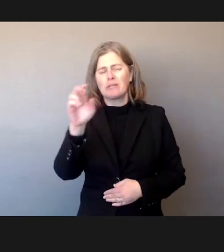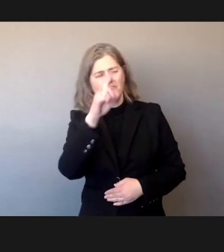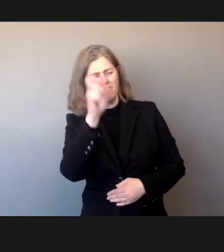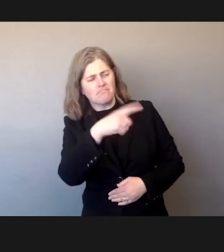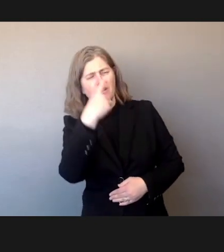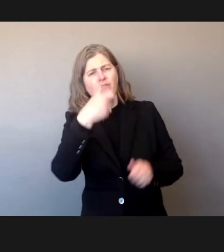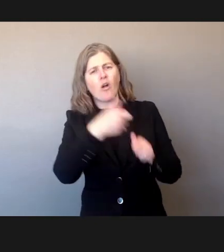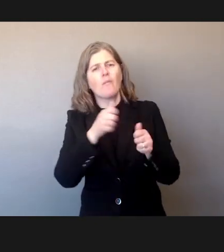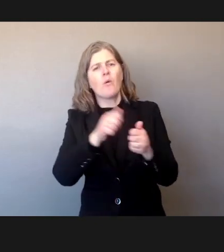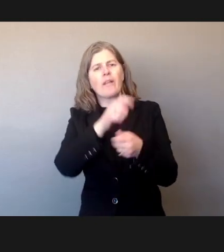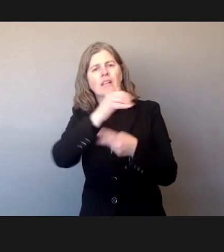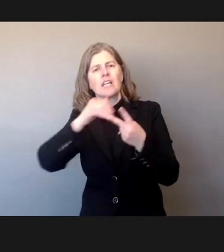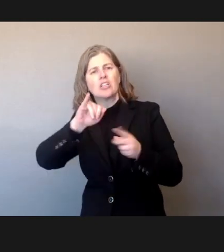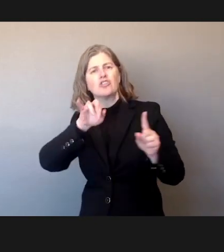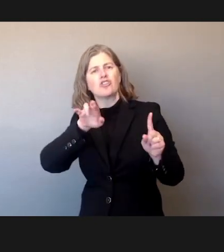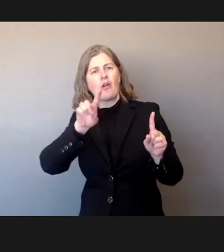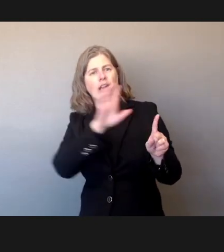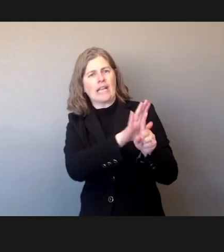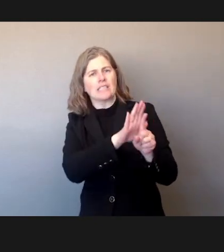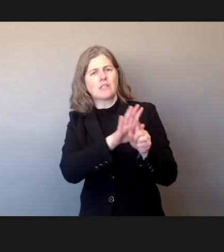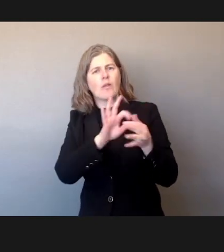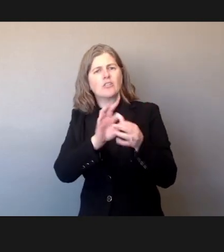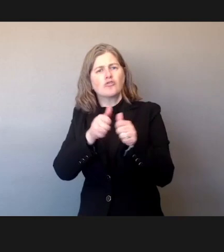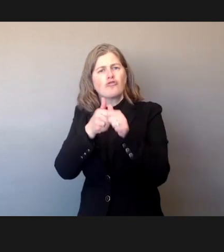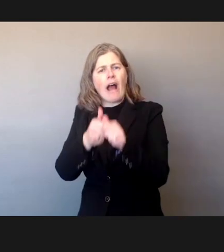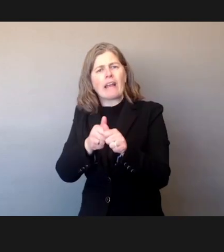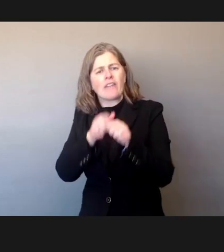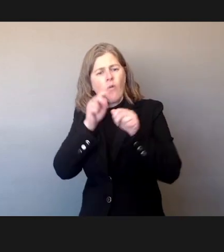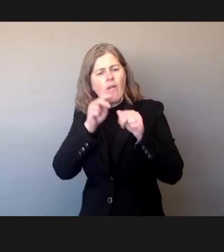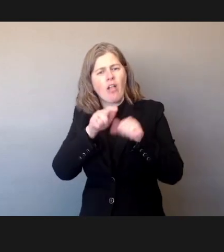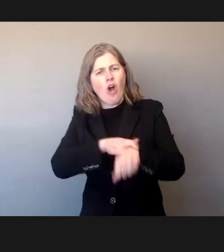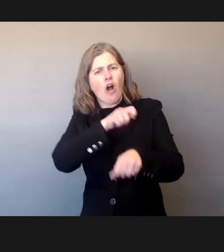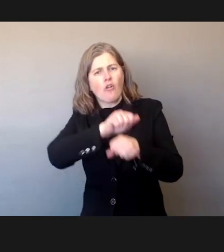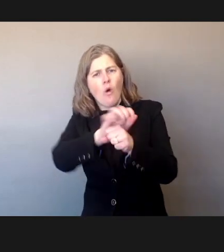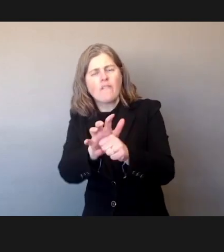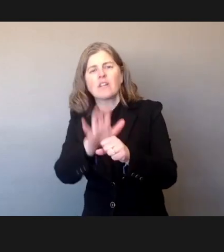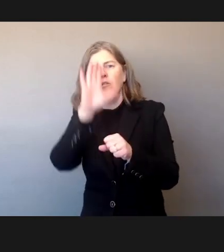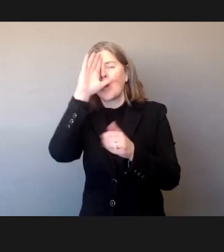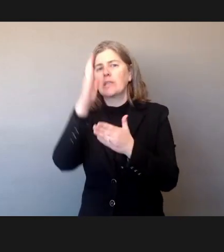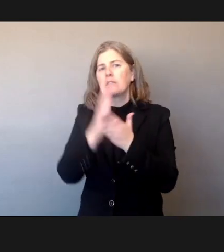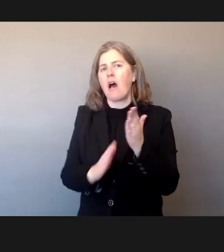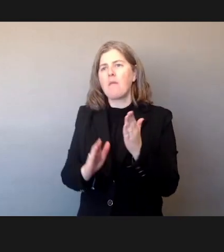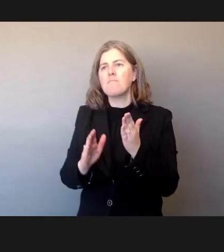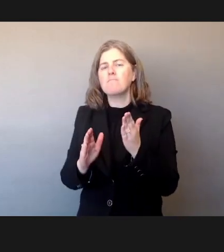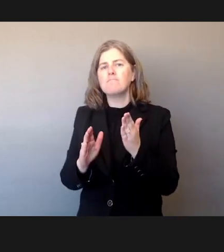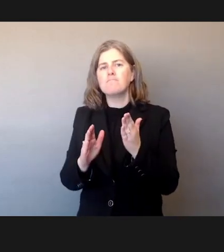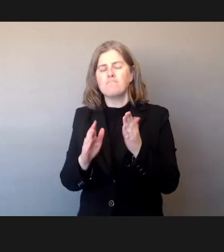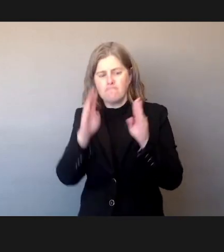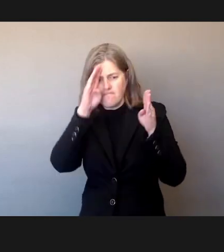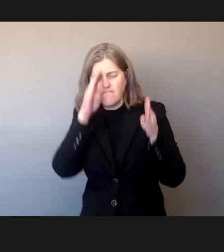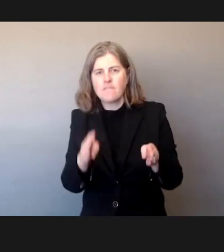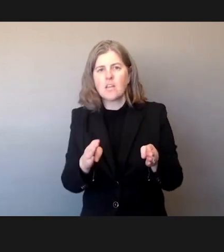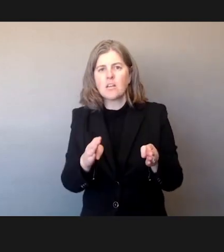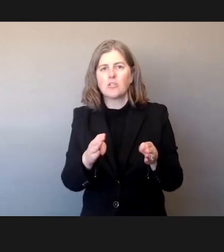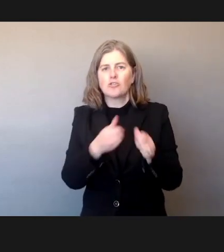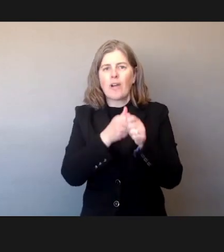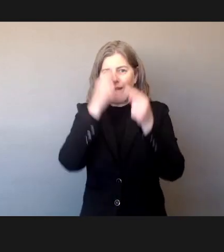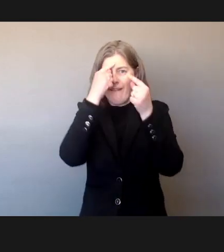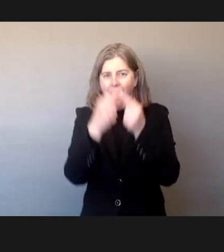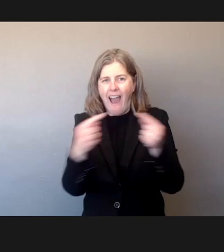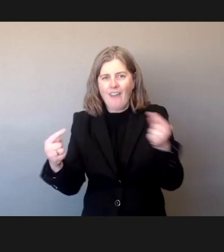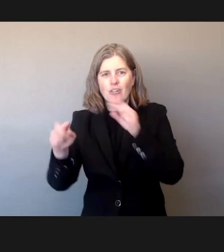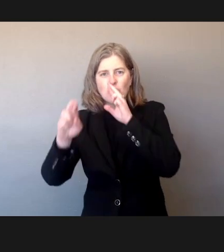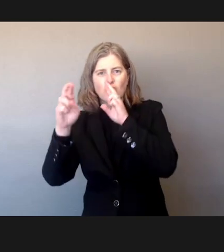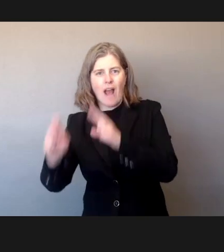on Jared's question about tracking long COVID. You know, there's also some interest in tracking adverse reactions